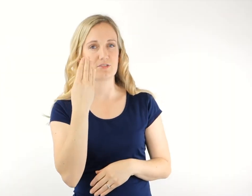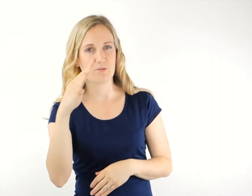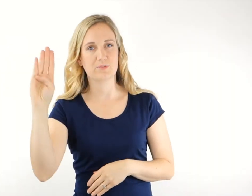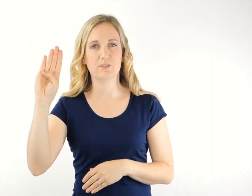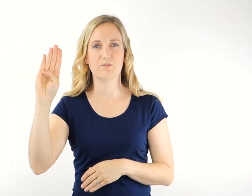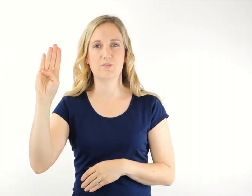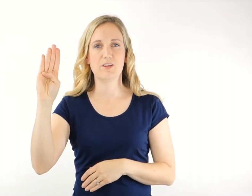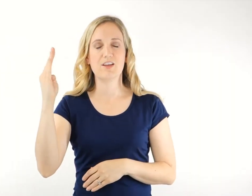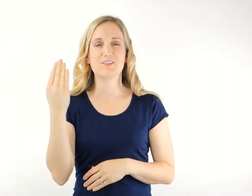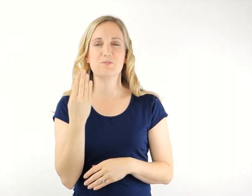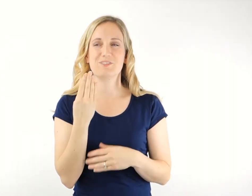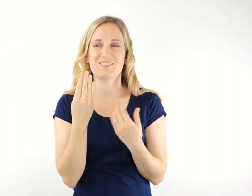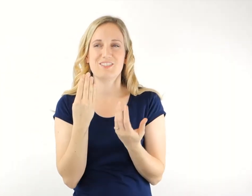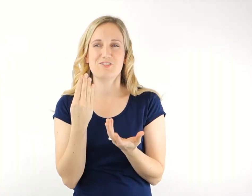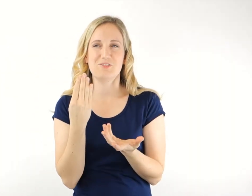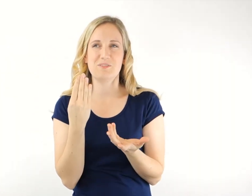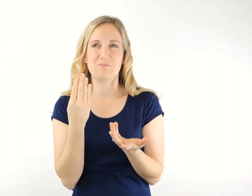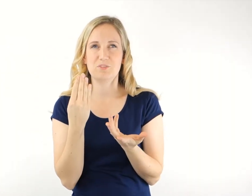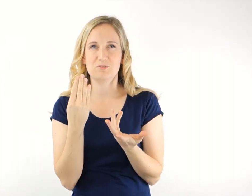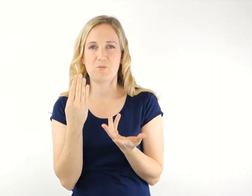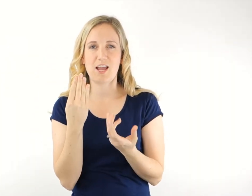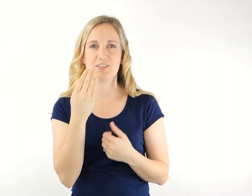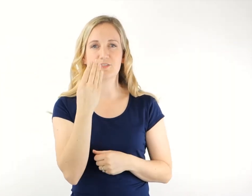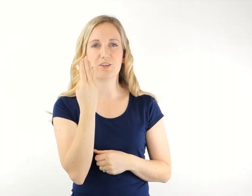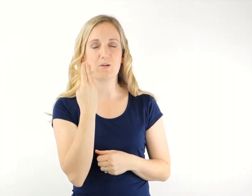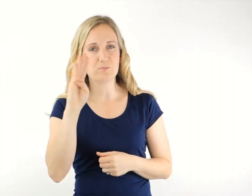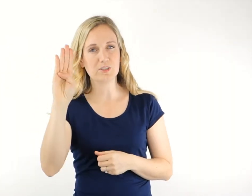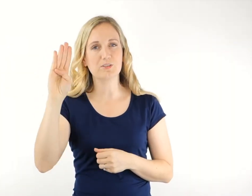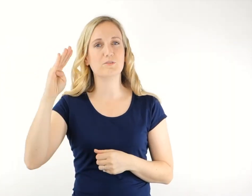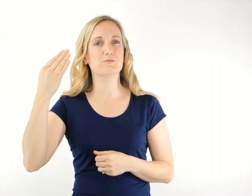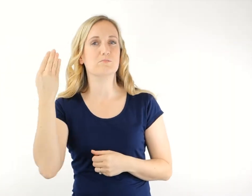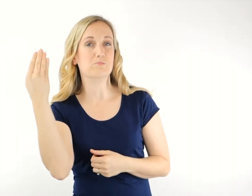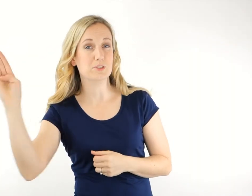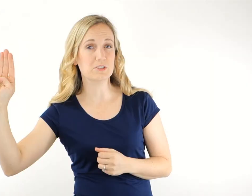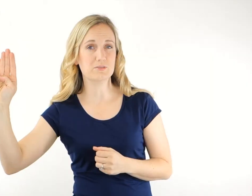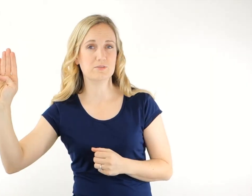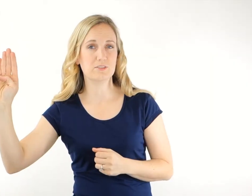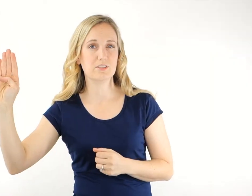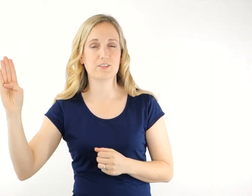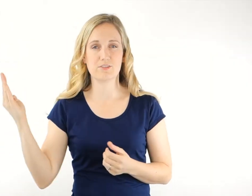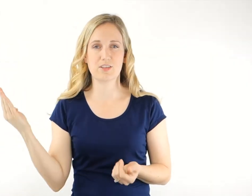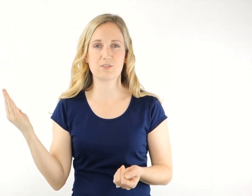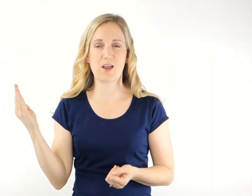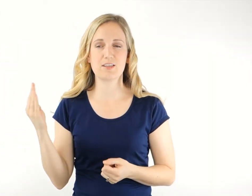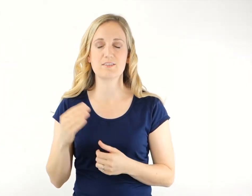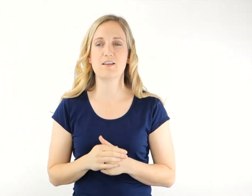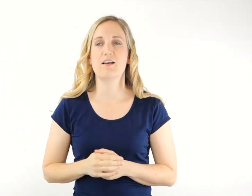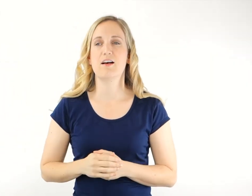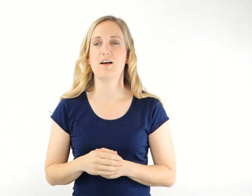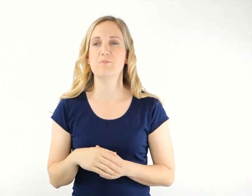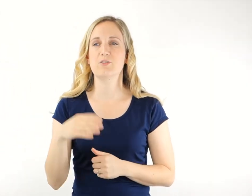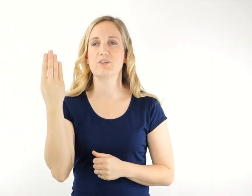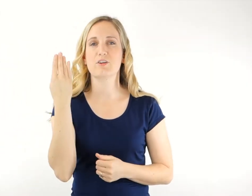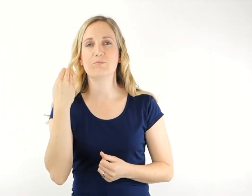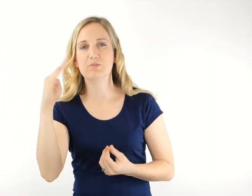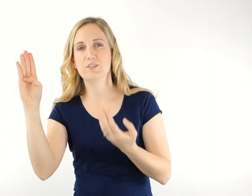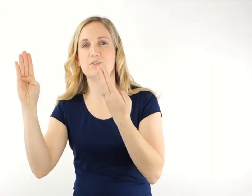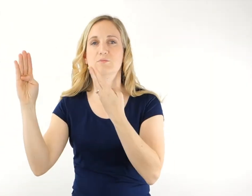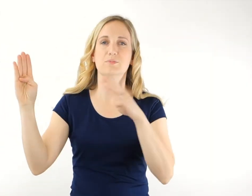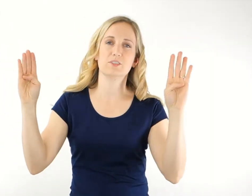go blue. So since you're doing blue twice, you could go blue, blue. You do that twice. Or you can go blue, blue,